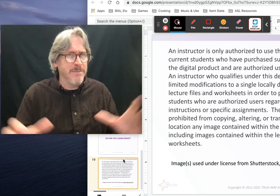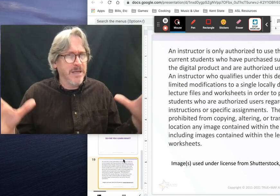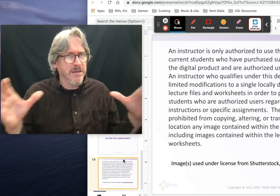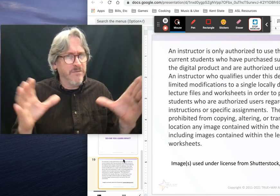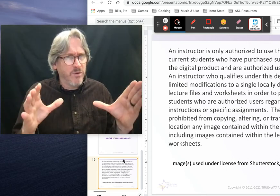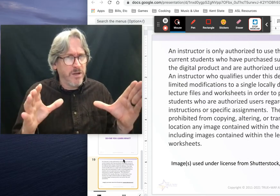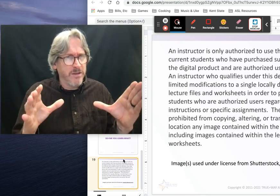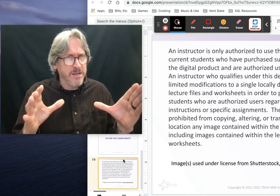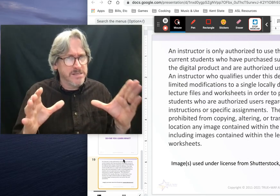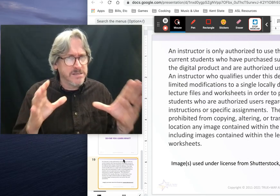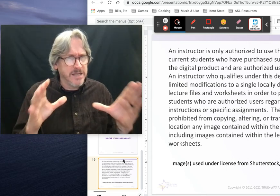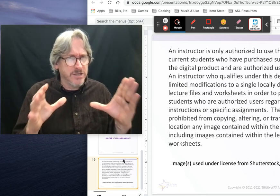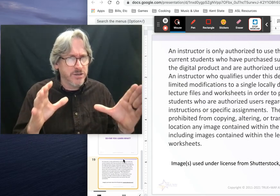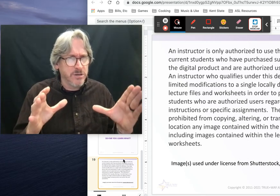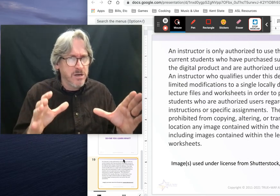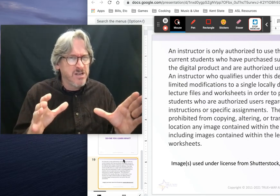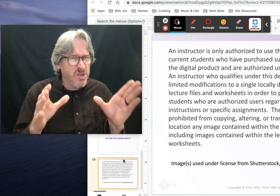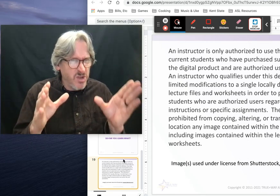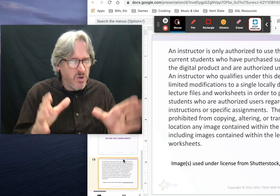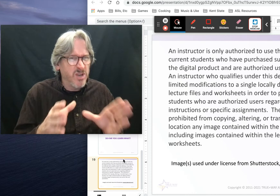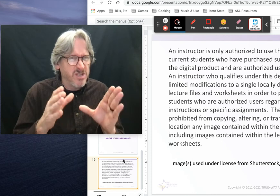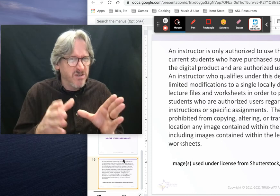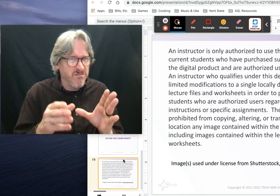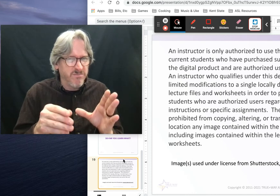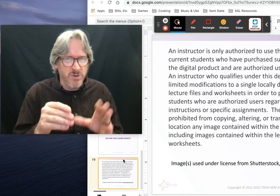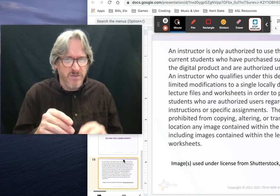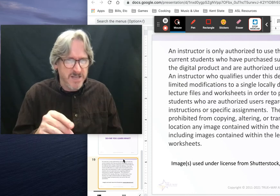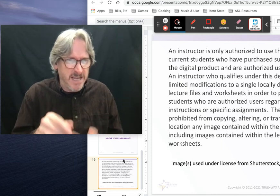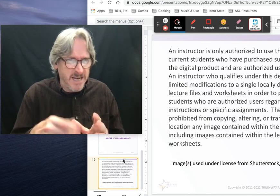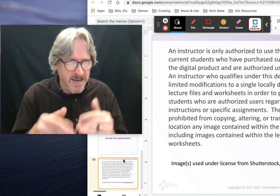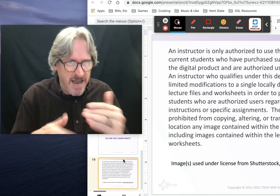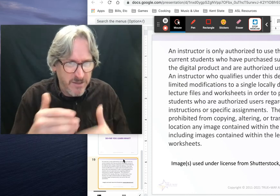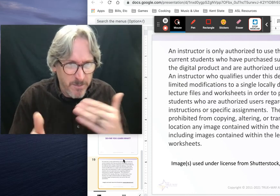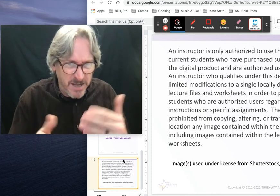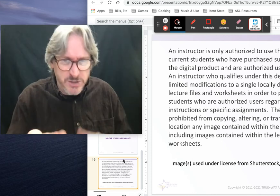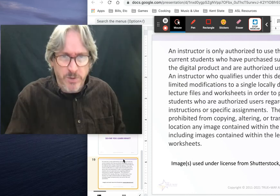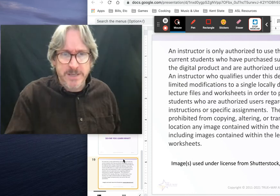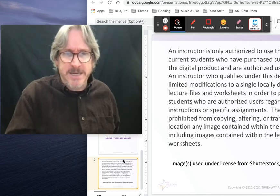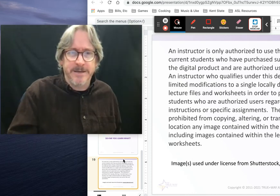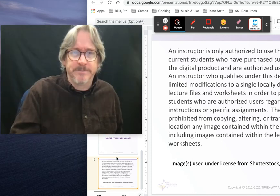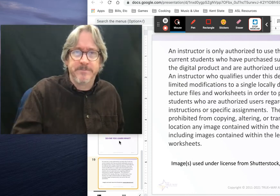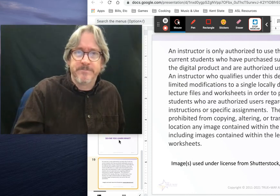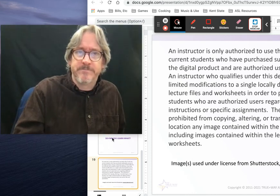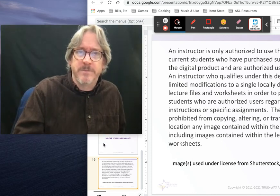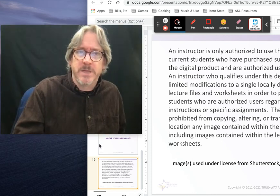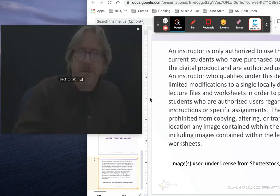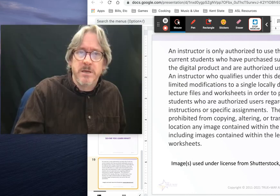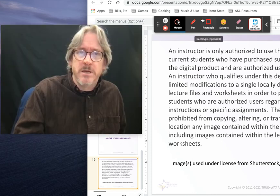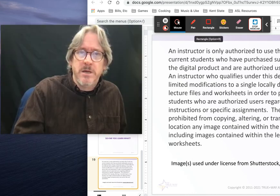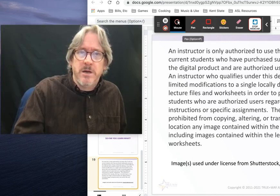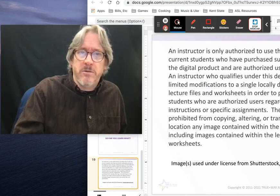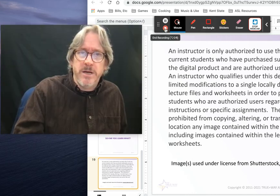take the time in this lecture so that you can sort of take it at the pace you want to take it.